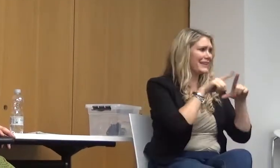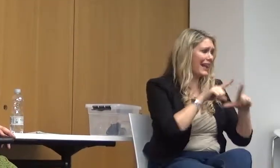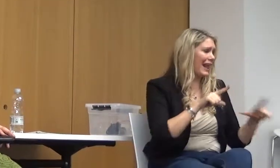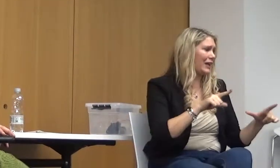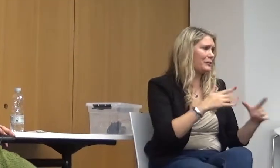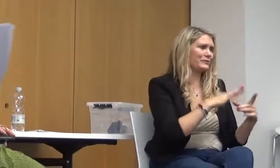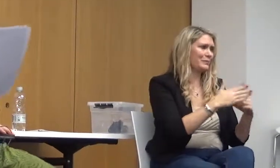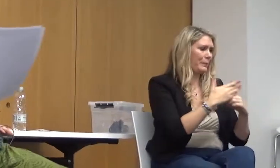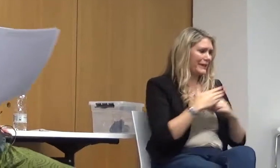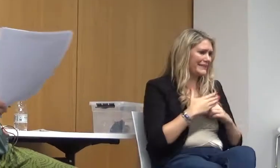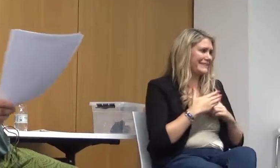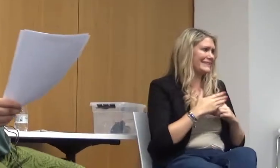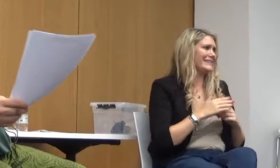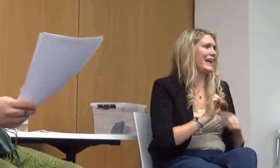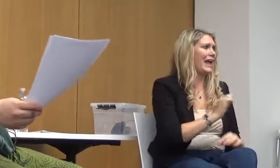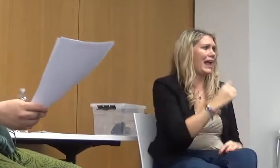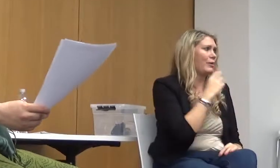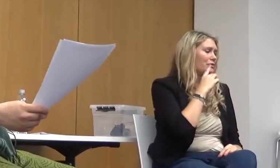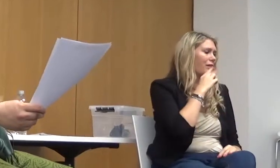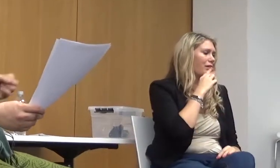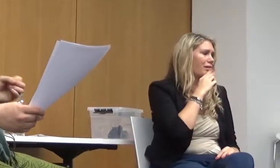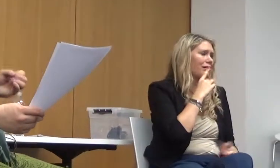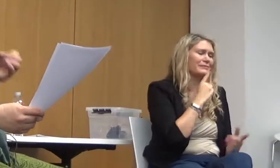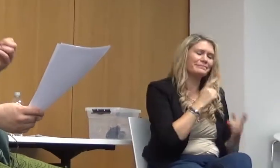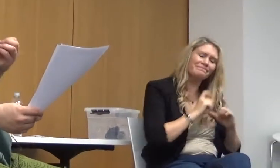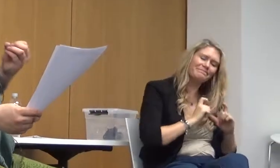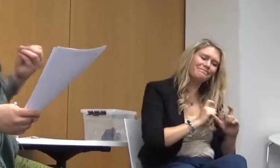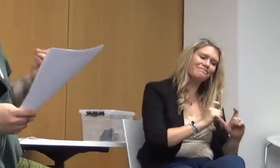beaten. Our tongue unstilled. That last